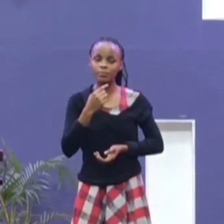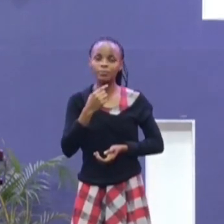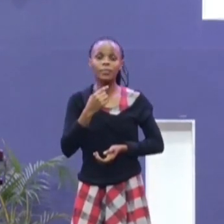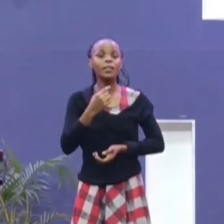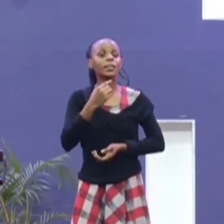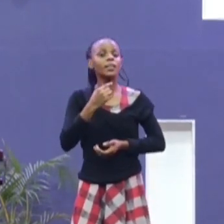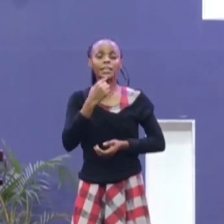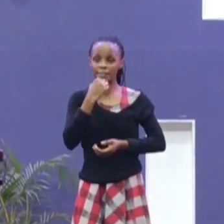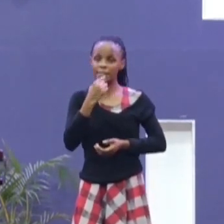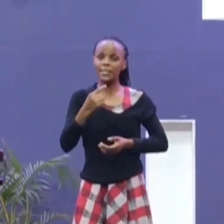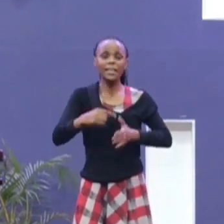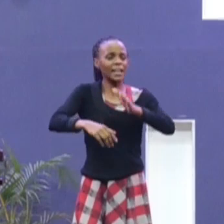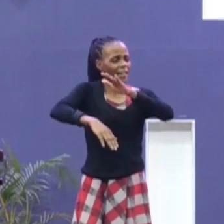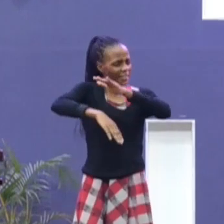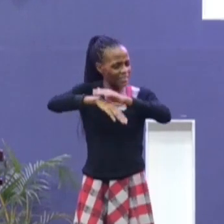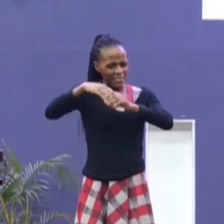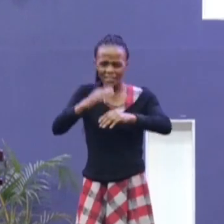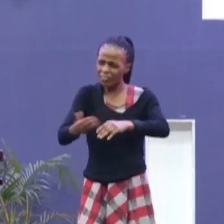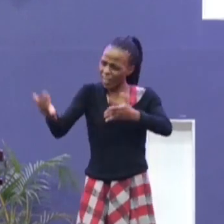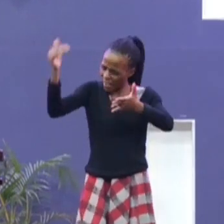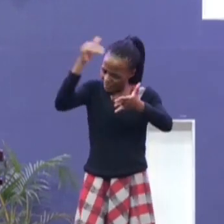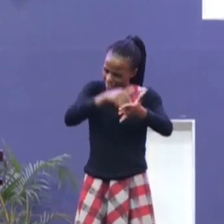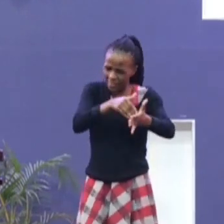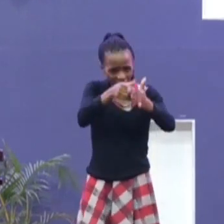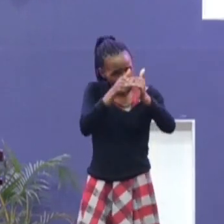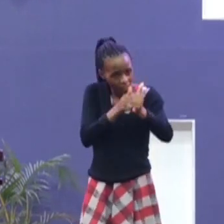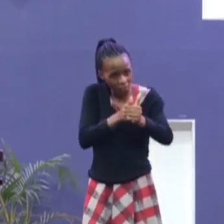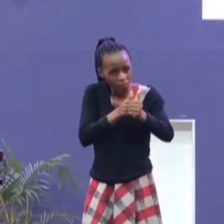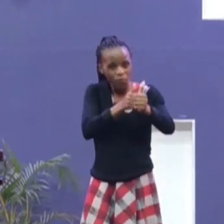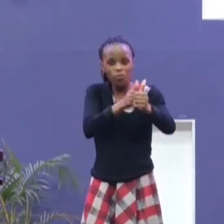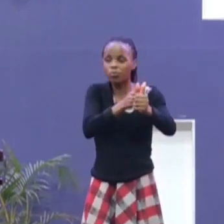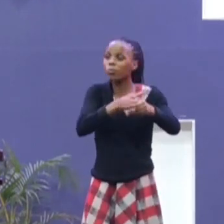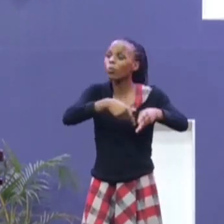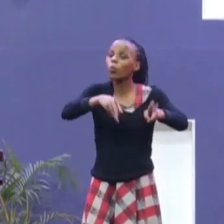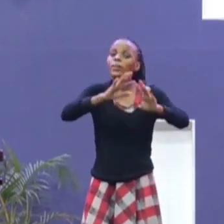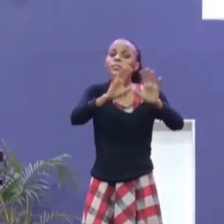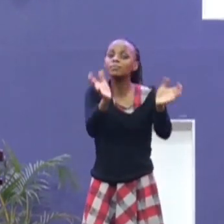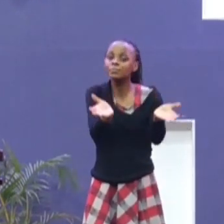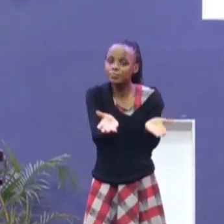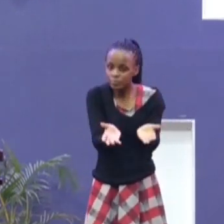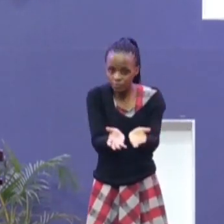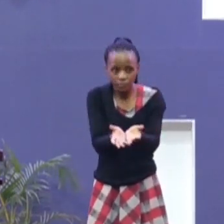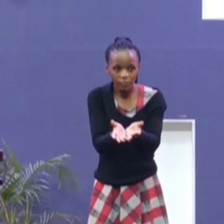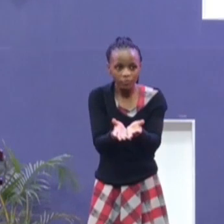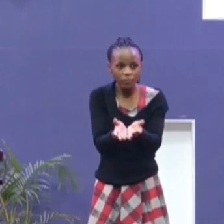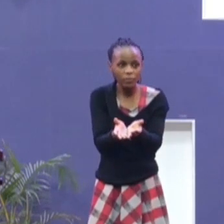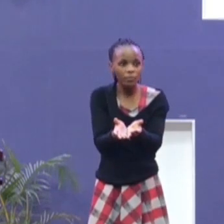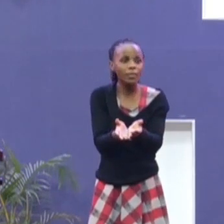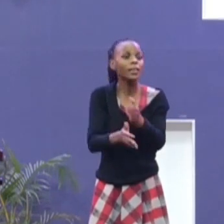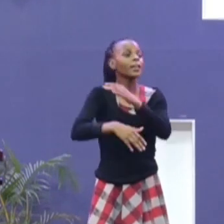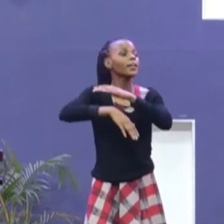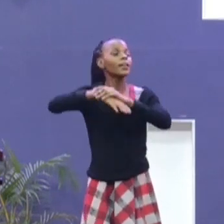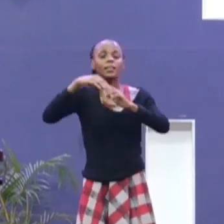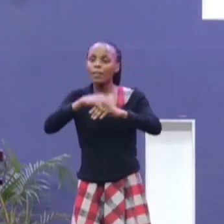any longer. Temuddamu nate kufaananyizibwanga. So, do not conform any